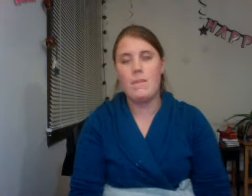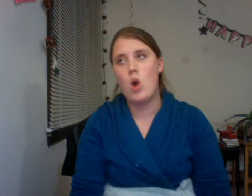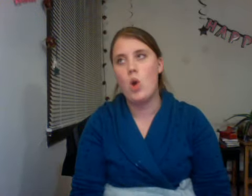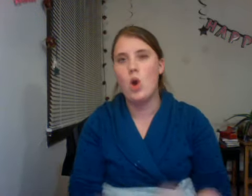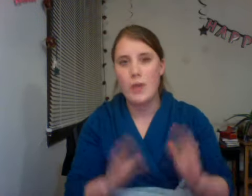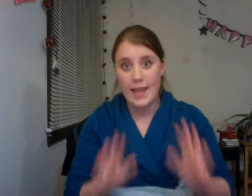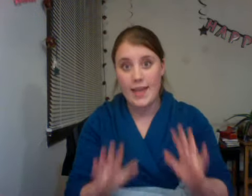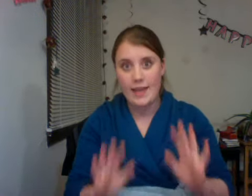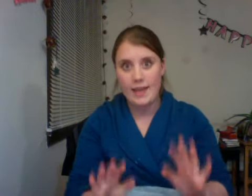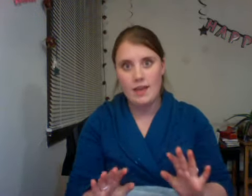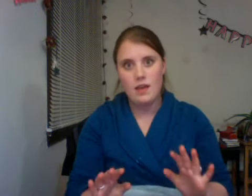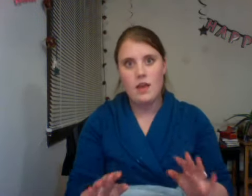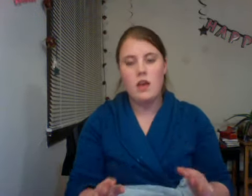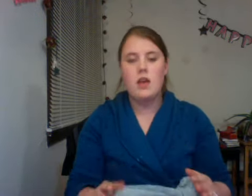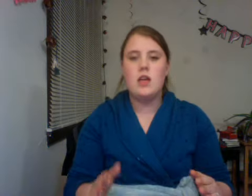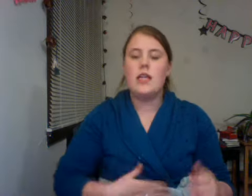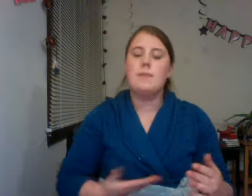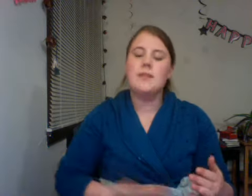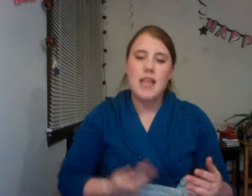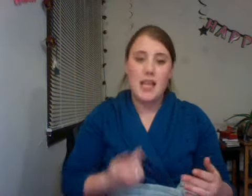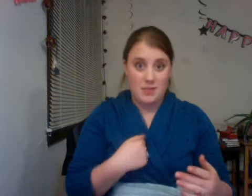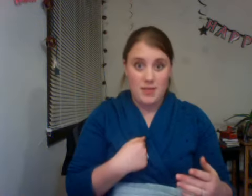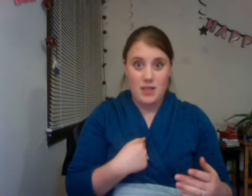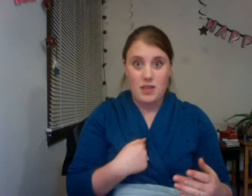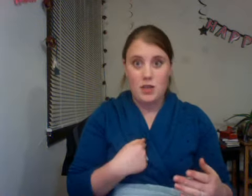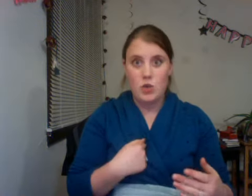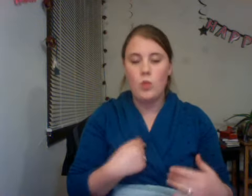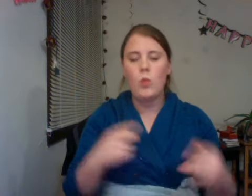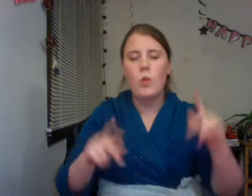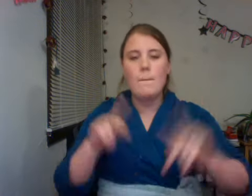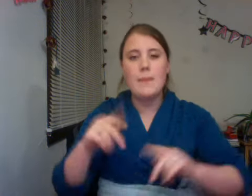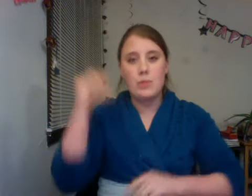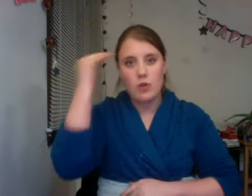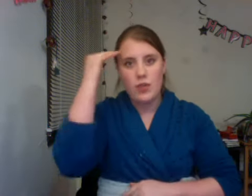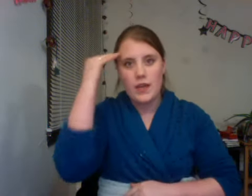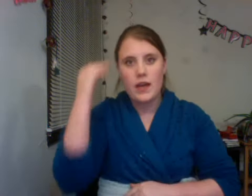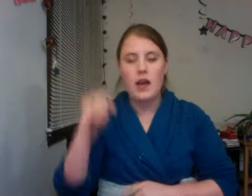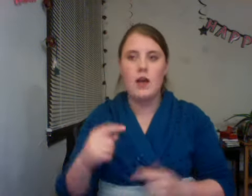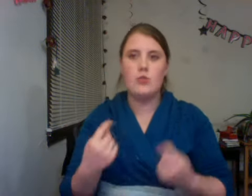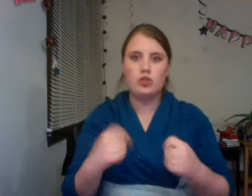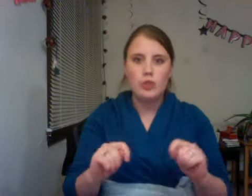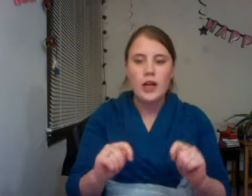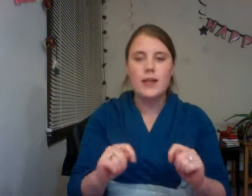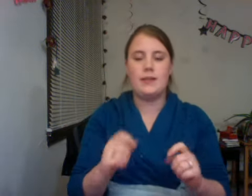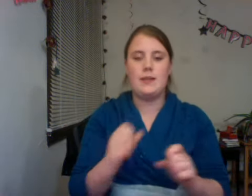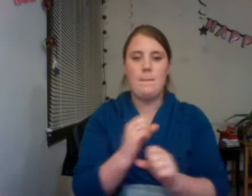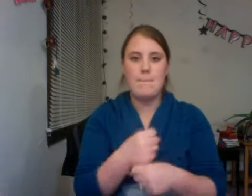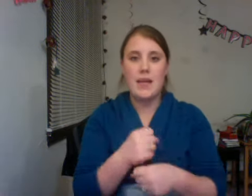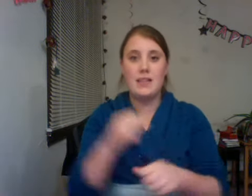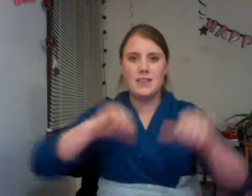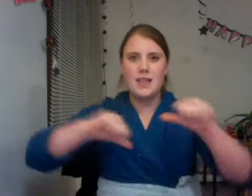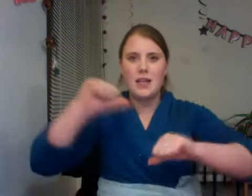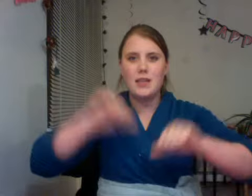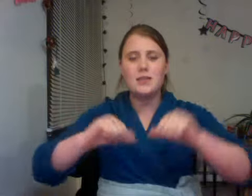science. That's not true. I'm currently a PhD student at MIT, and I absolutely